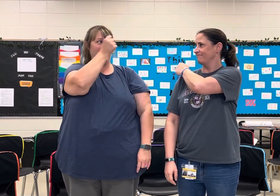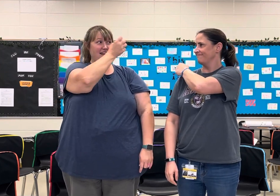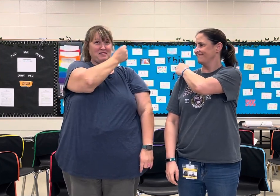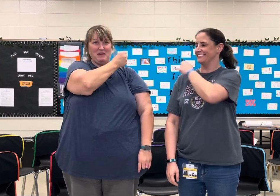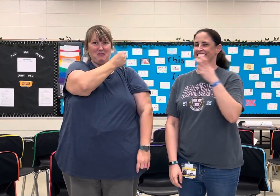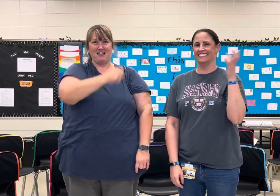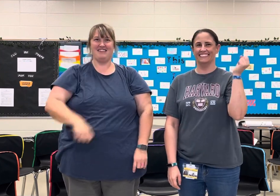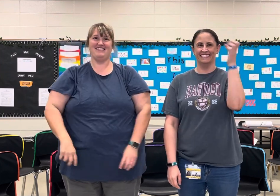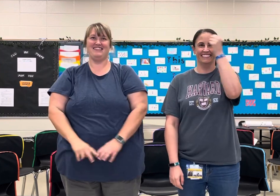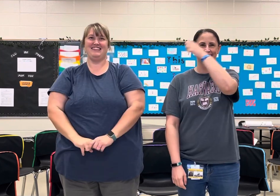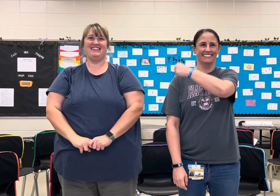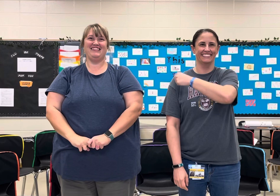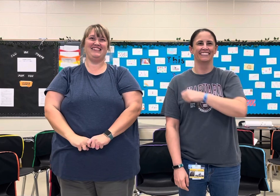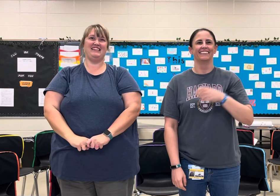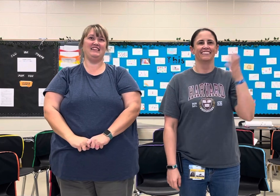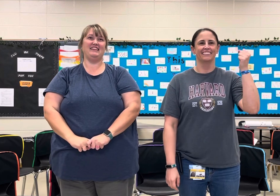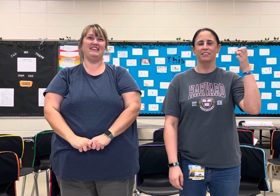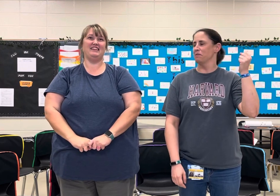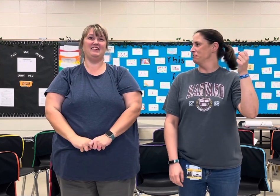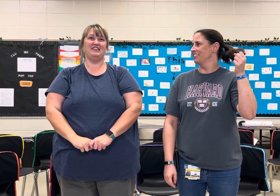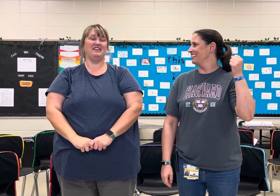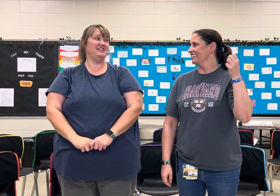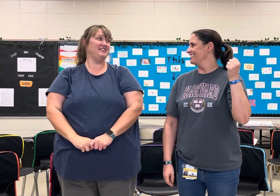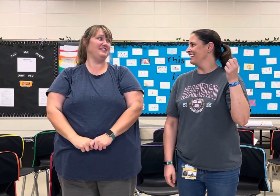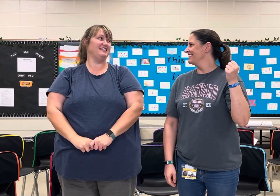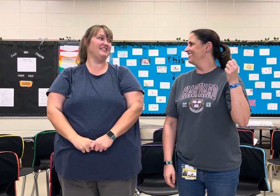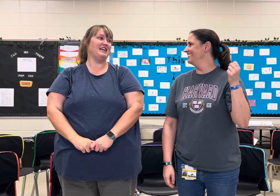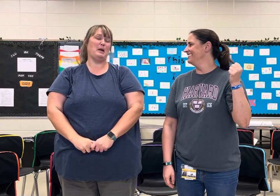Pasteurized milk. Some people didn't get that.